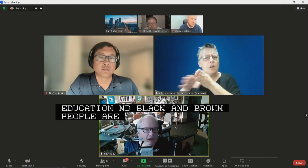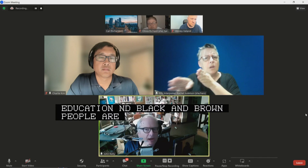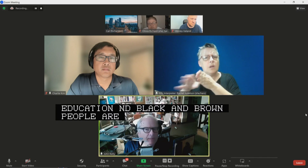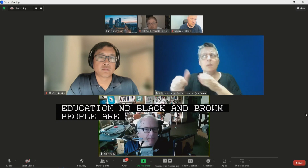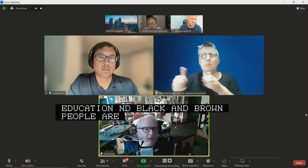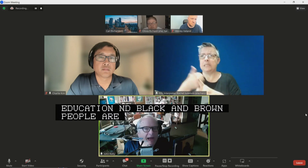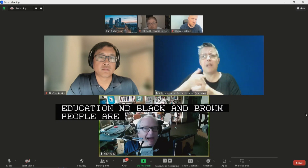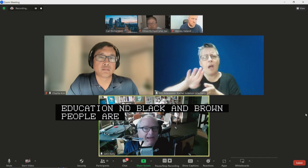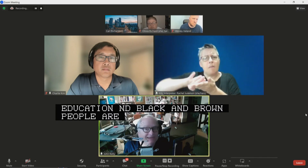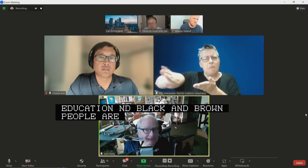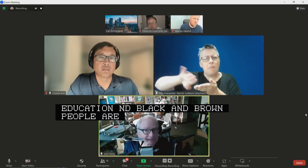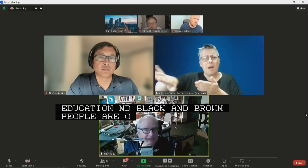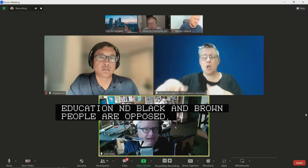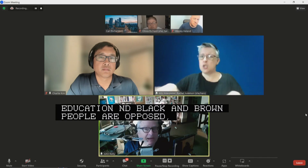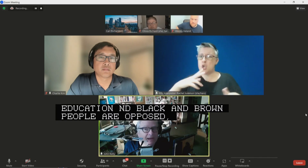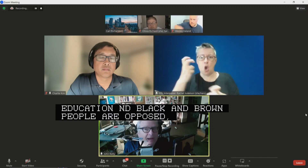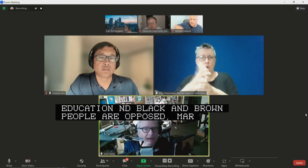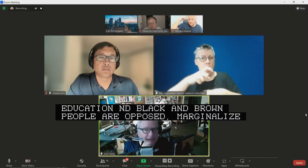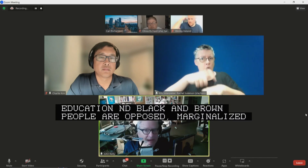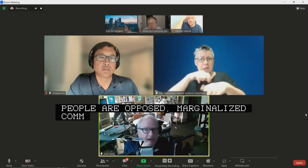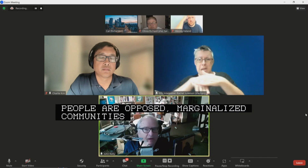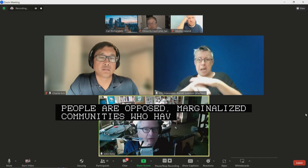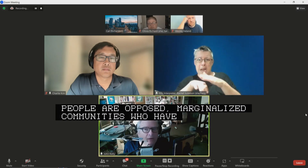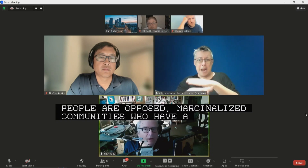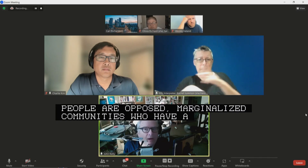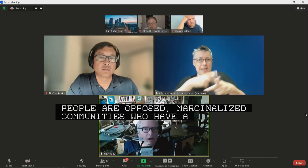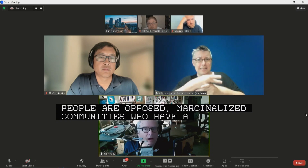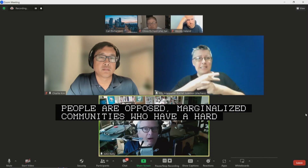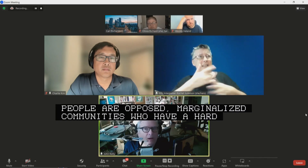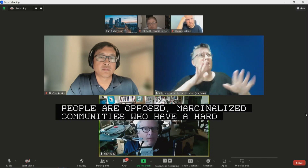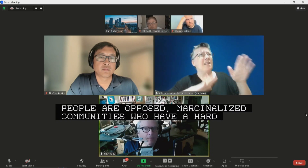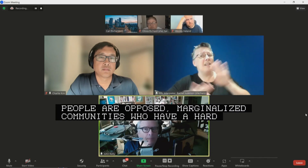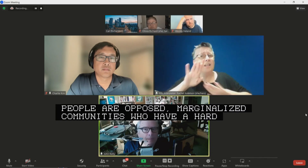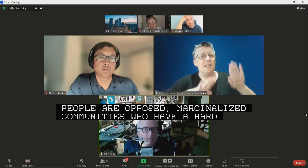hard time accessing care